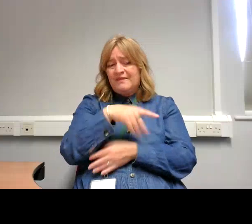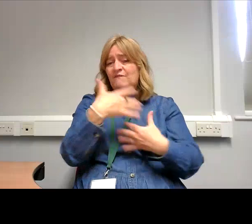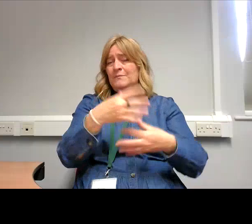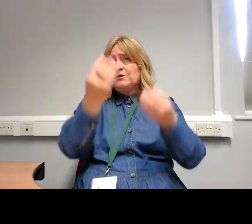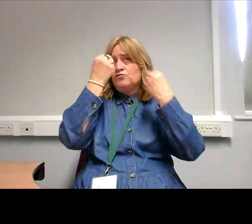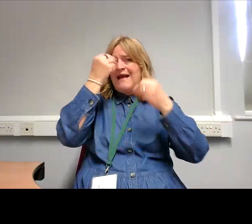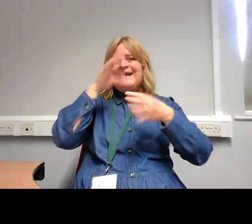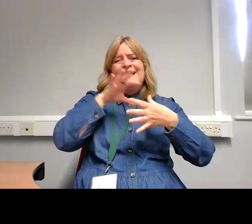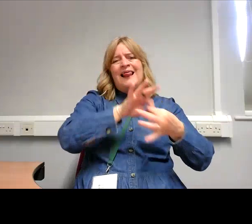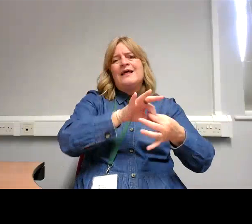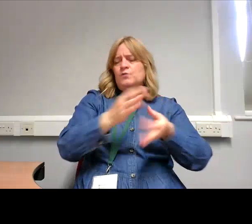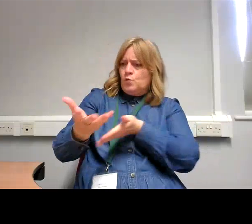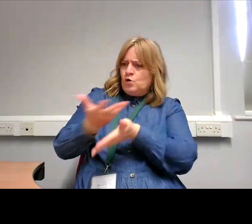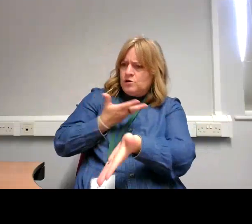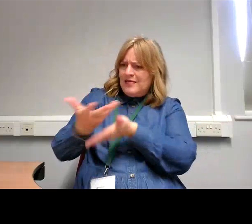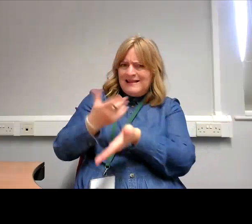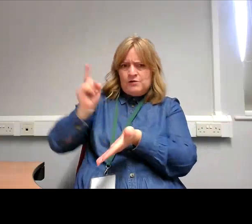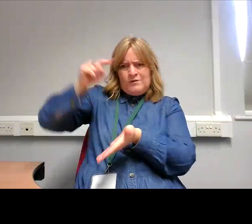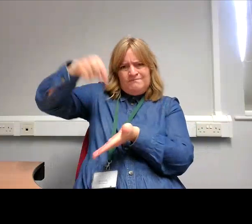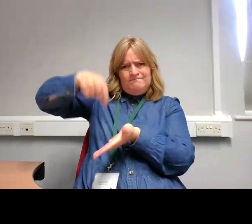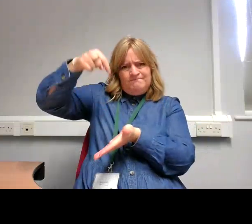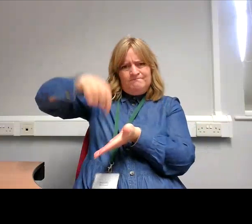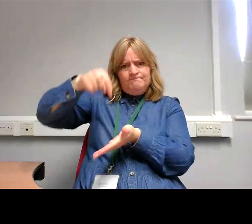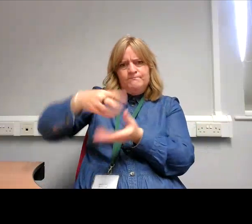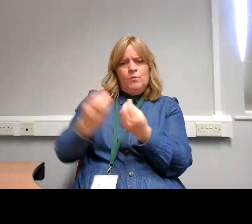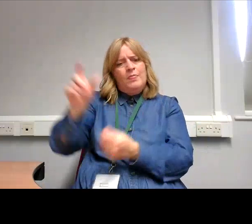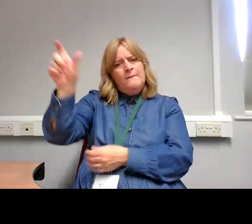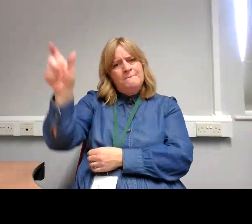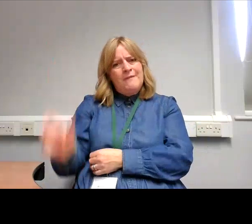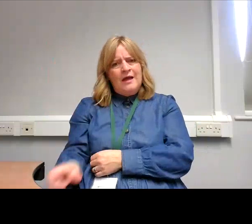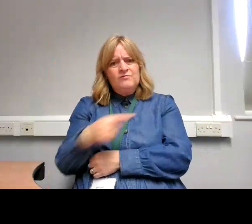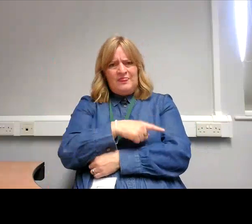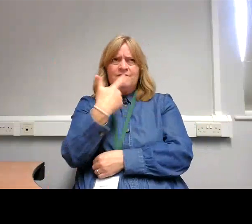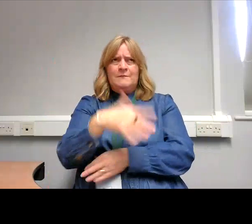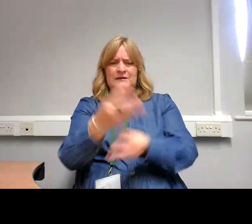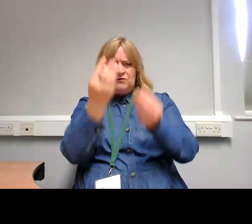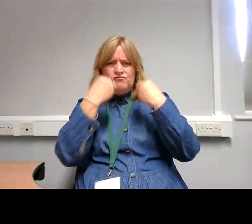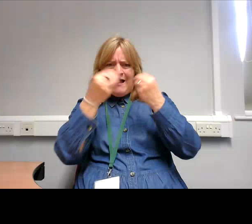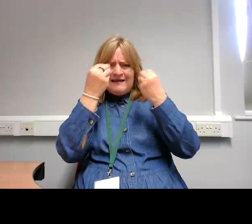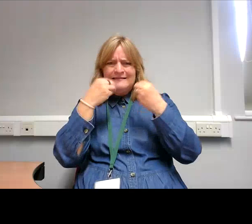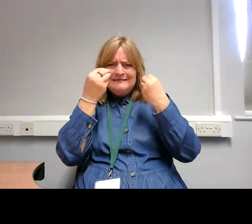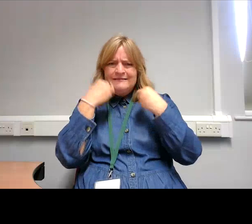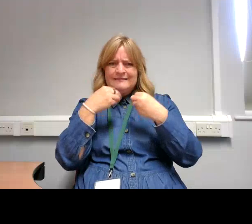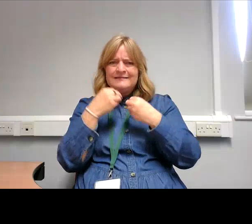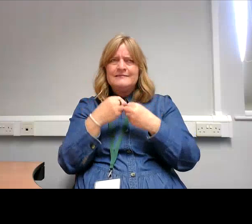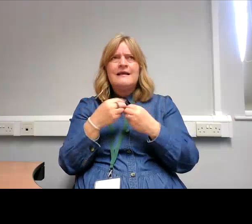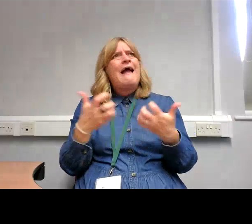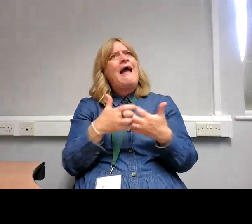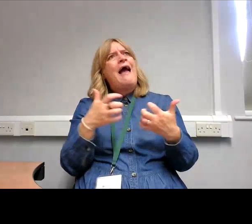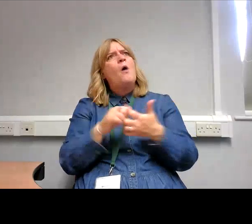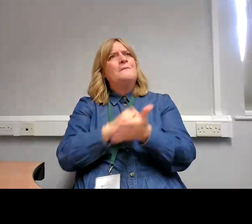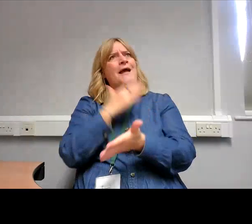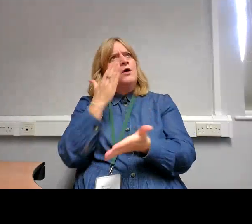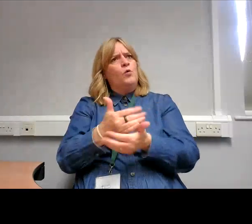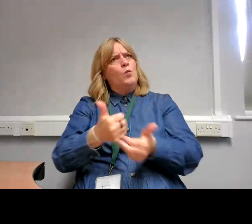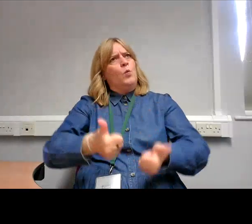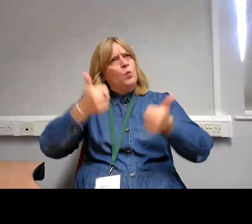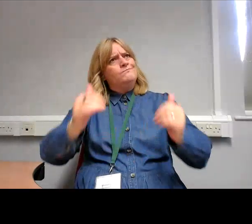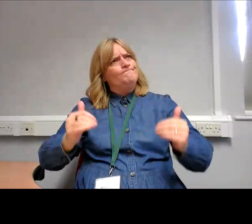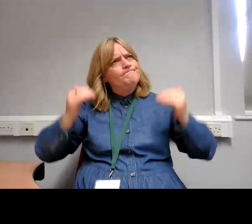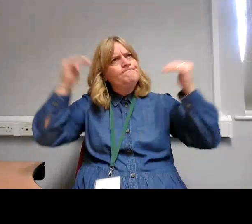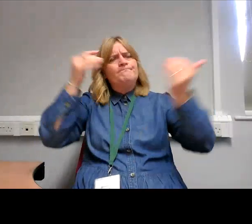things that you should cover in a consultation with a patient as to undertaking a good consultation.